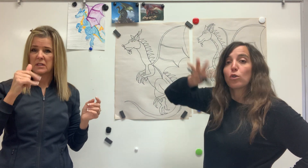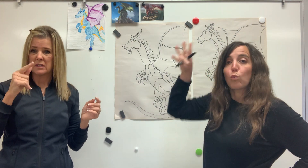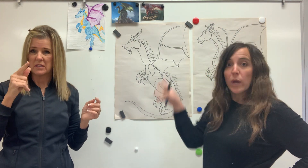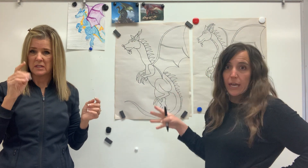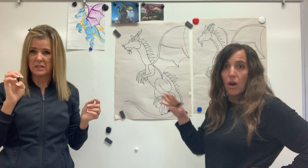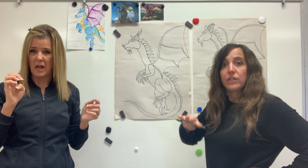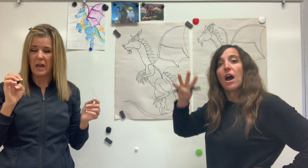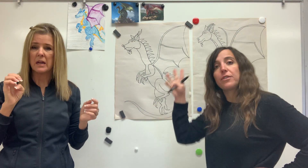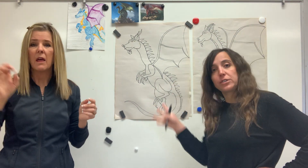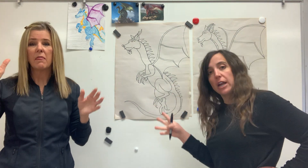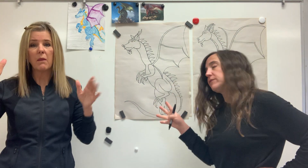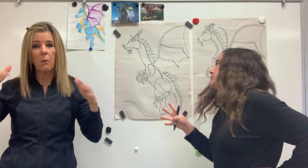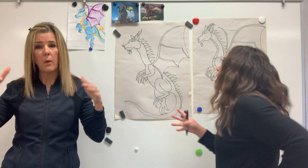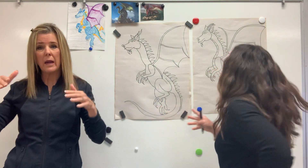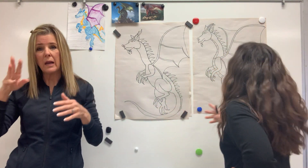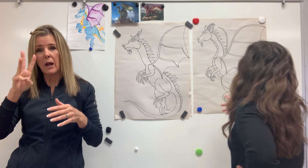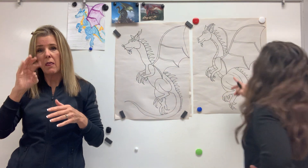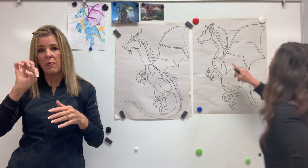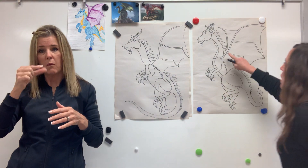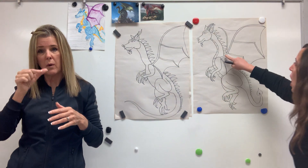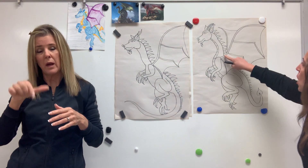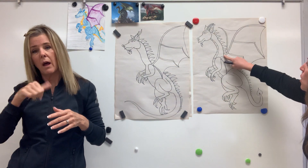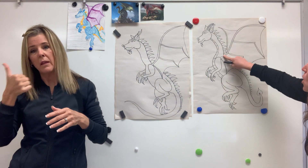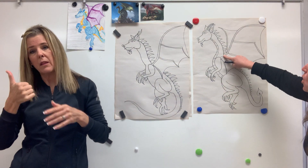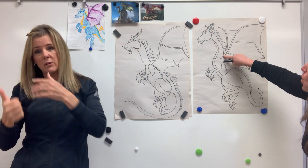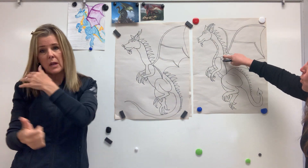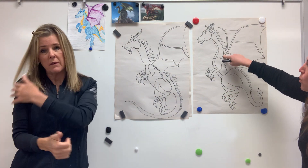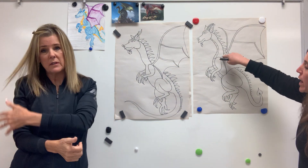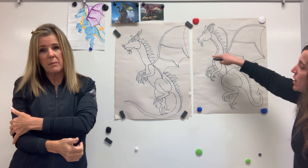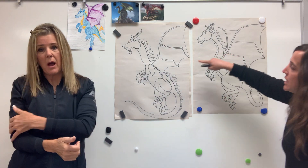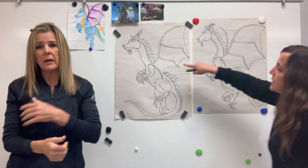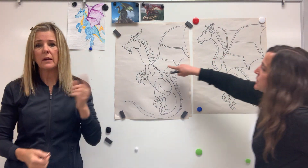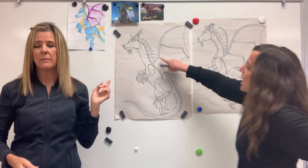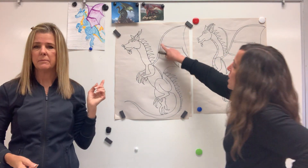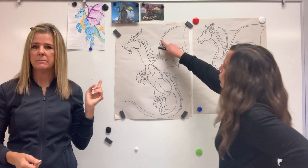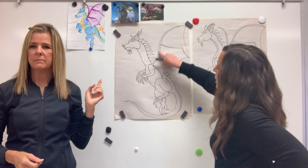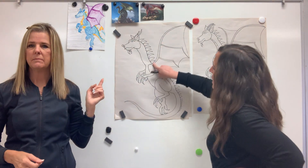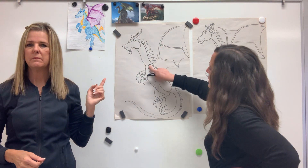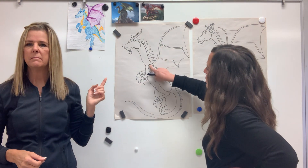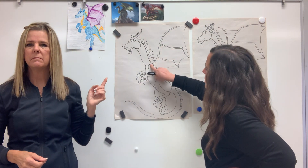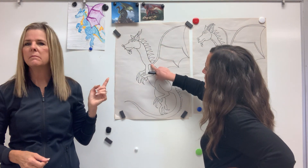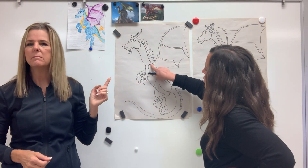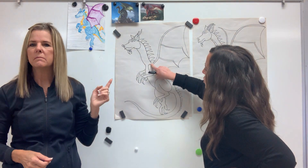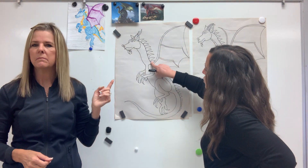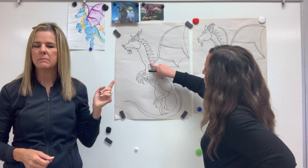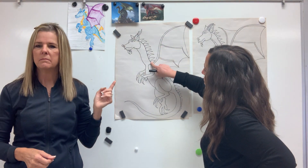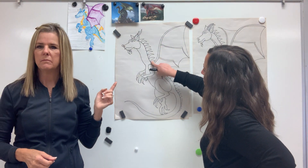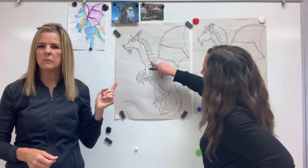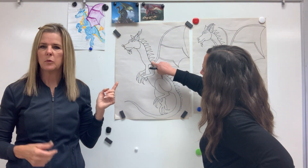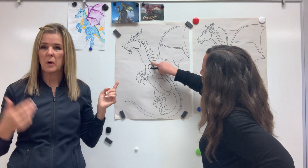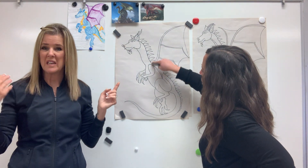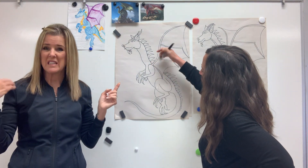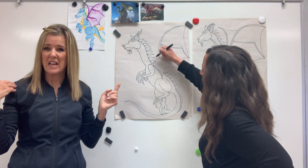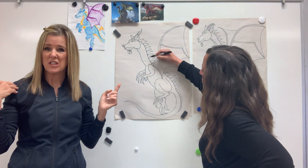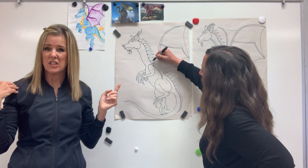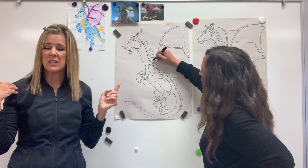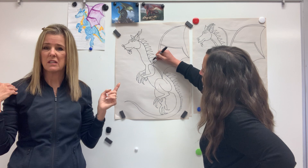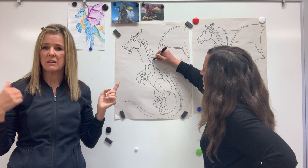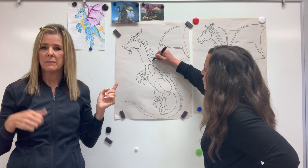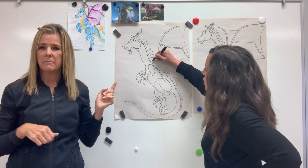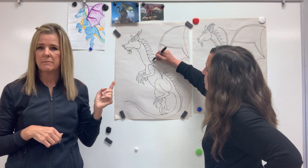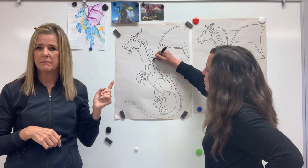the other wing on the other side of his body. So where his wing touches his shoulder, we're gonna kind of look